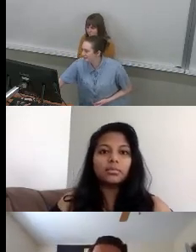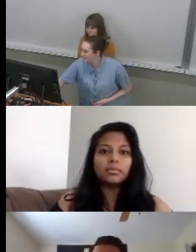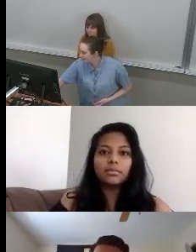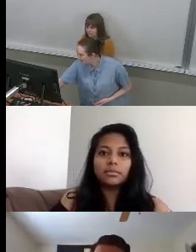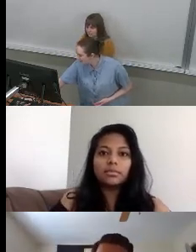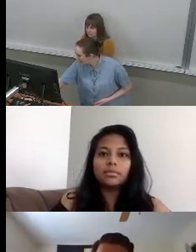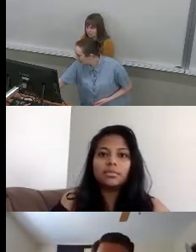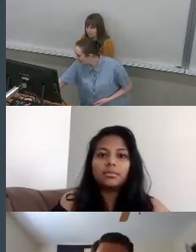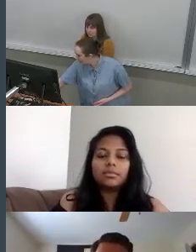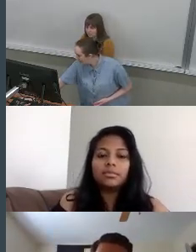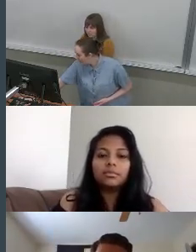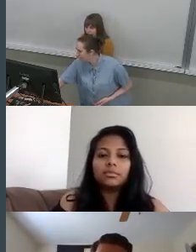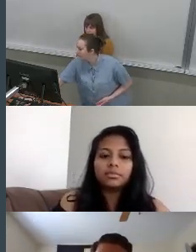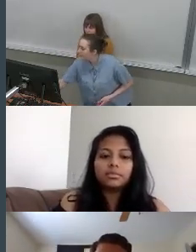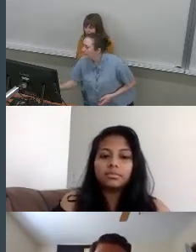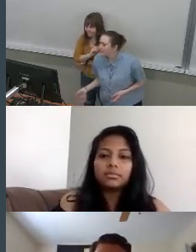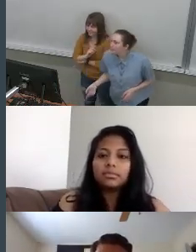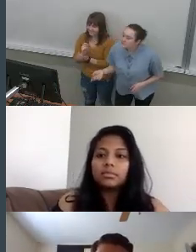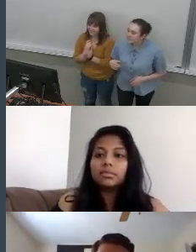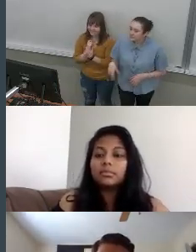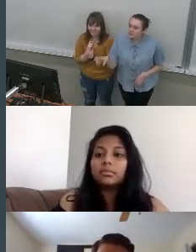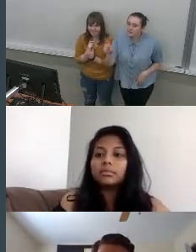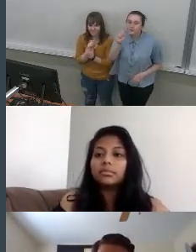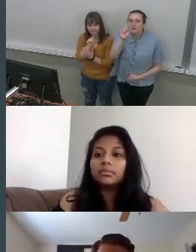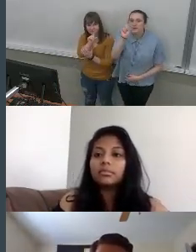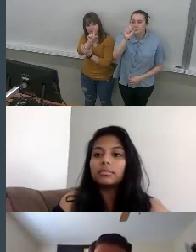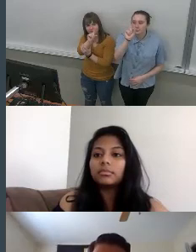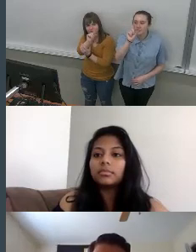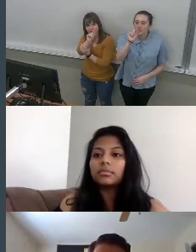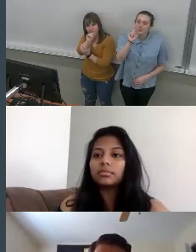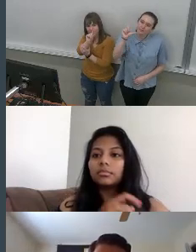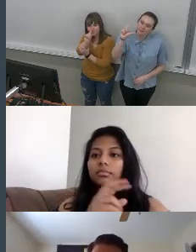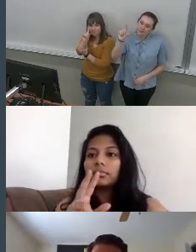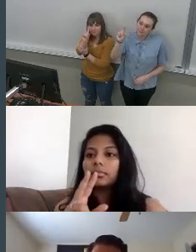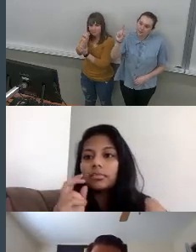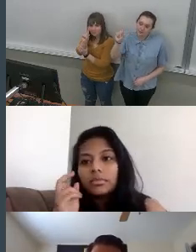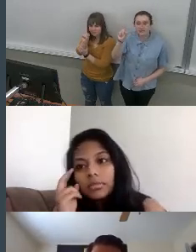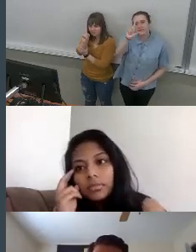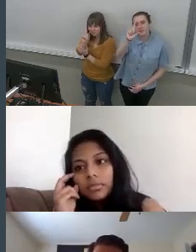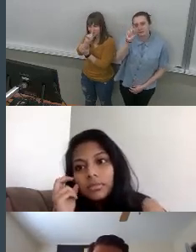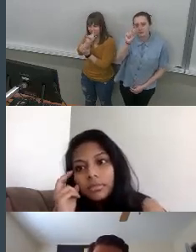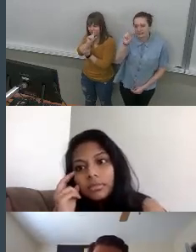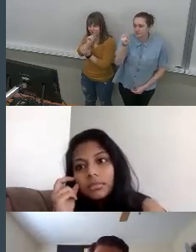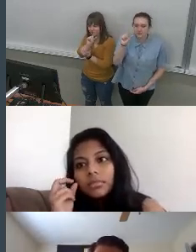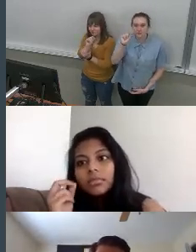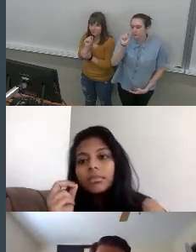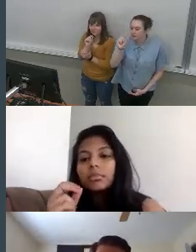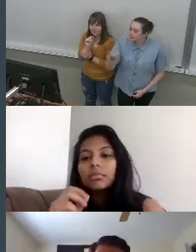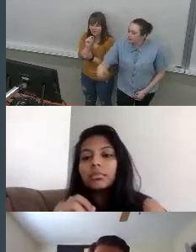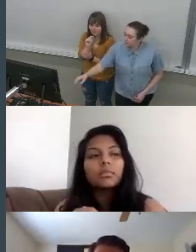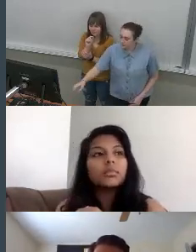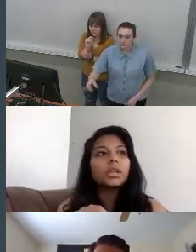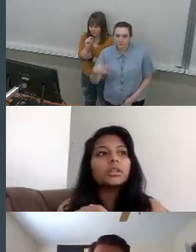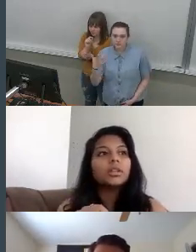sharing. Oh, there we go. Okay. So the sign for 2020. 2020. This is the sign for